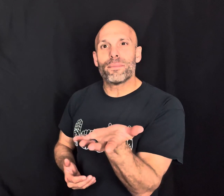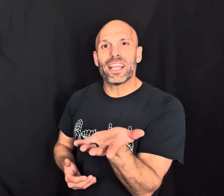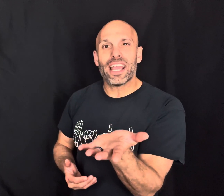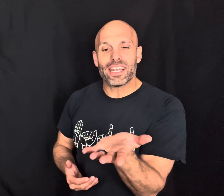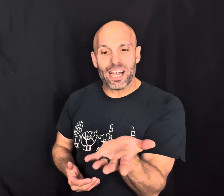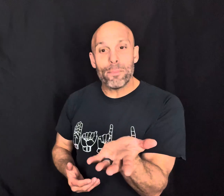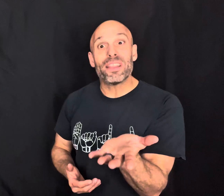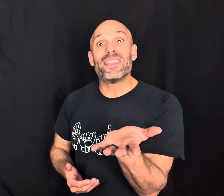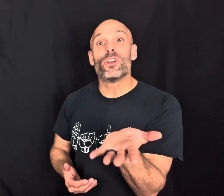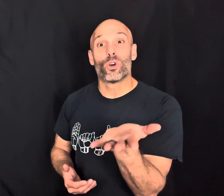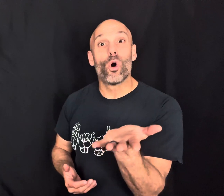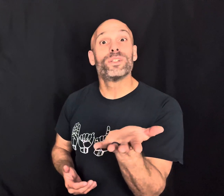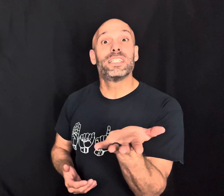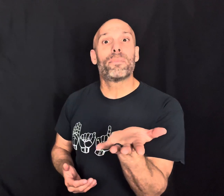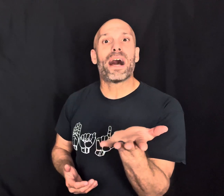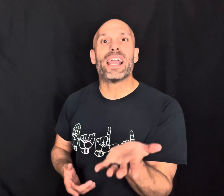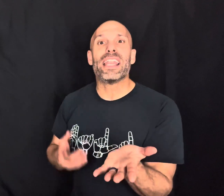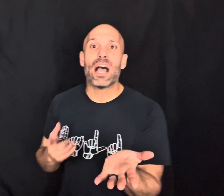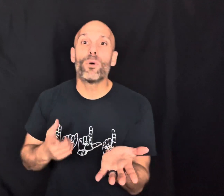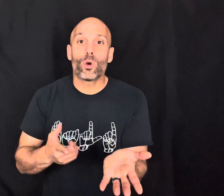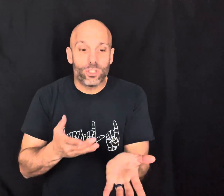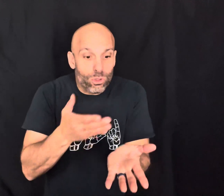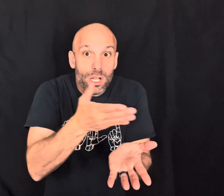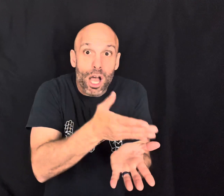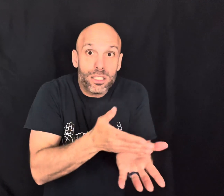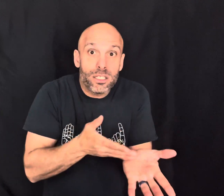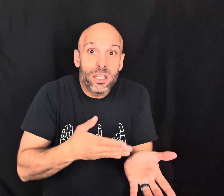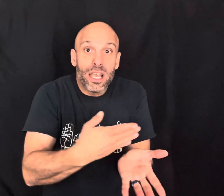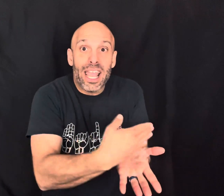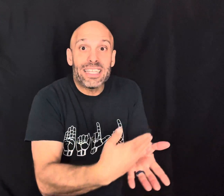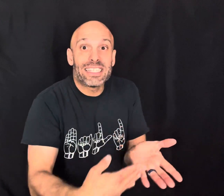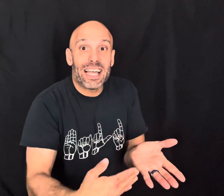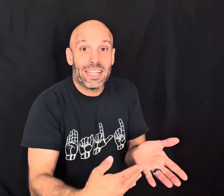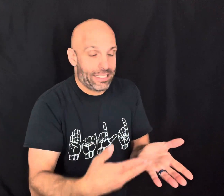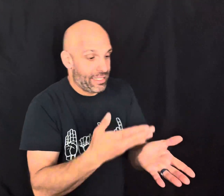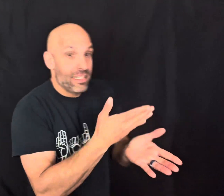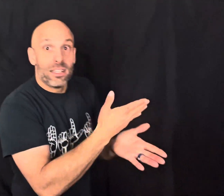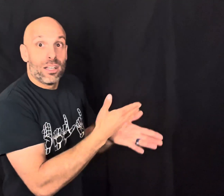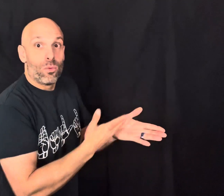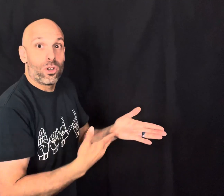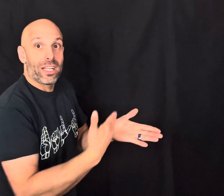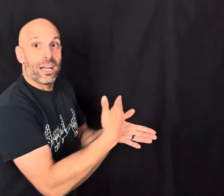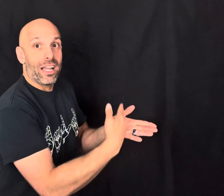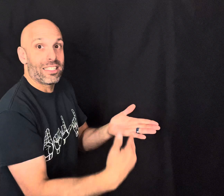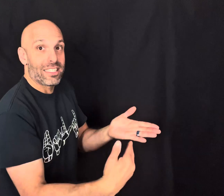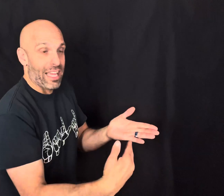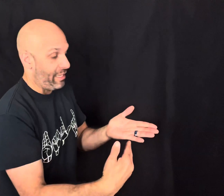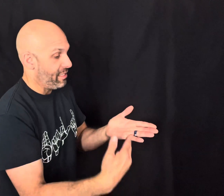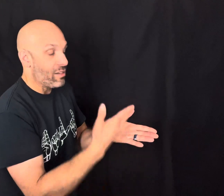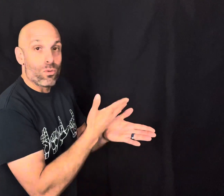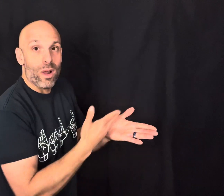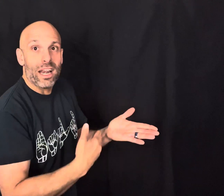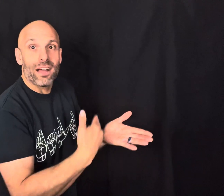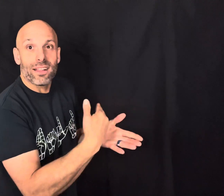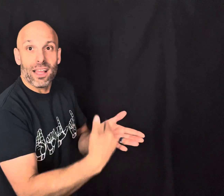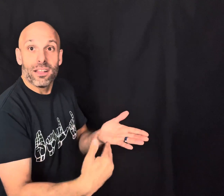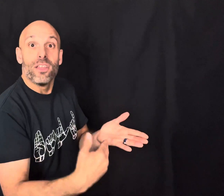hand up. You're holding the pie. And now we're going to cut a slice. We're going to cut a slice right out of that. That